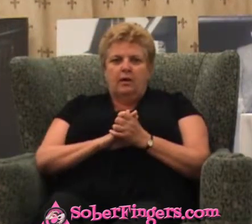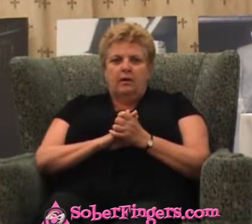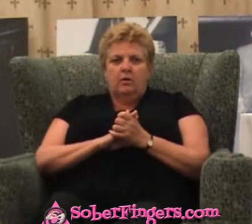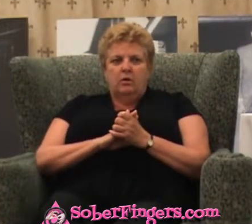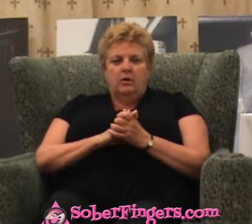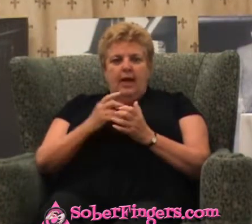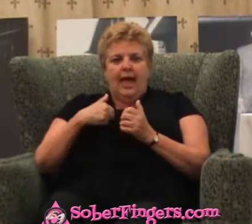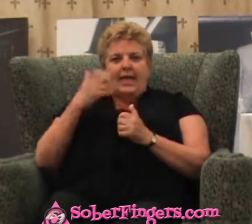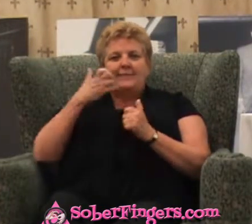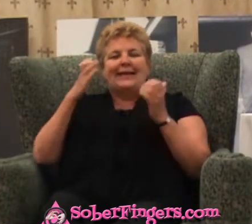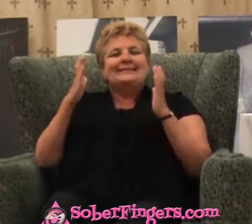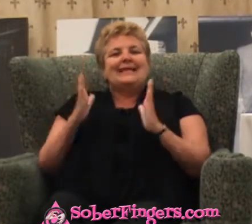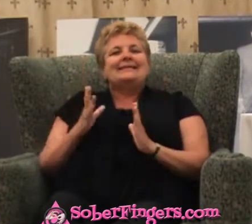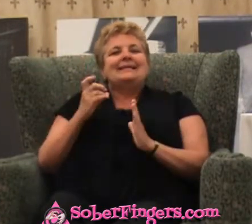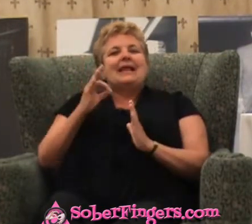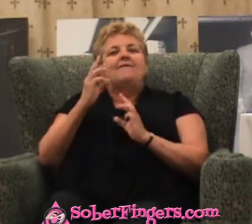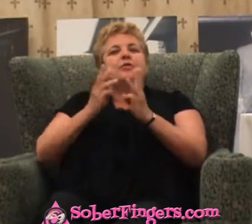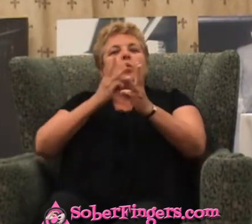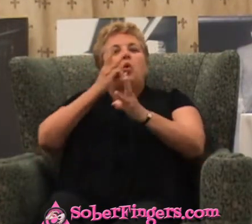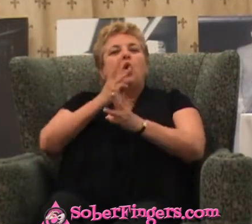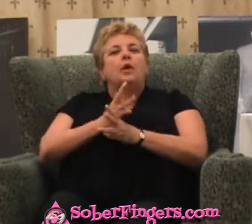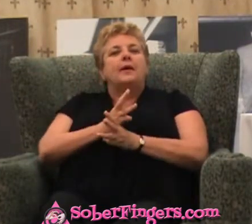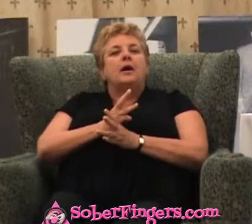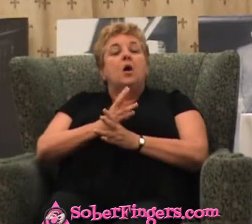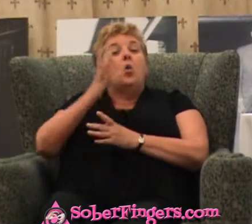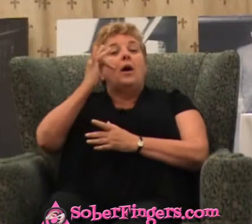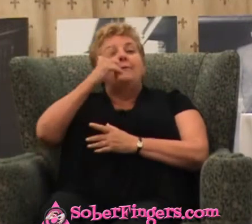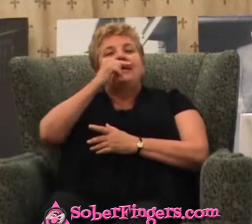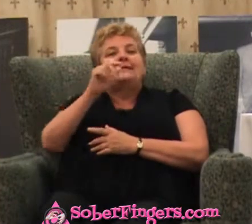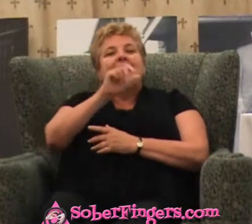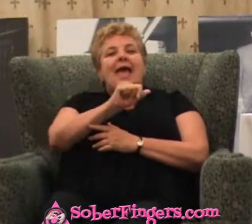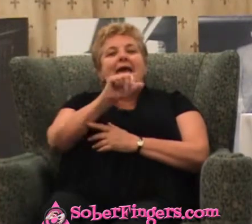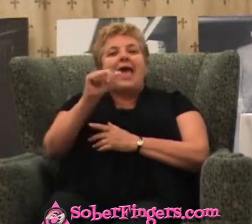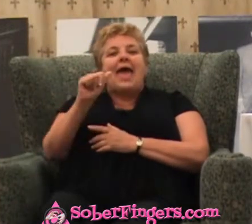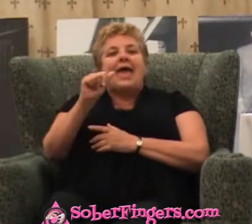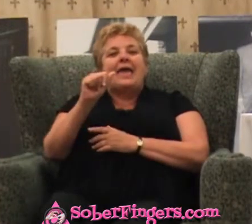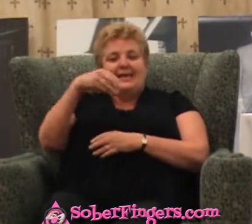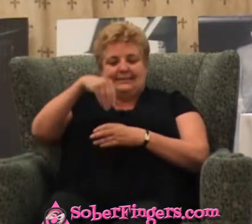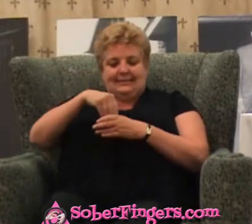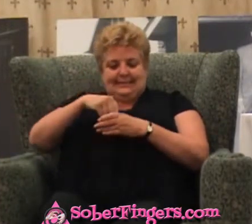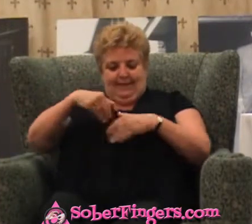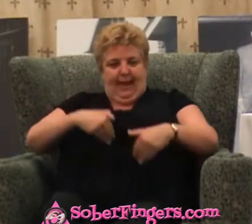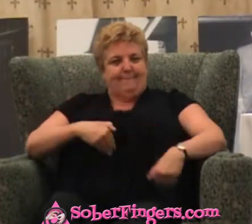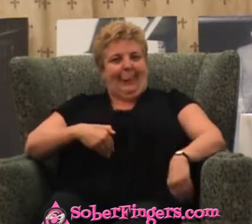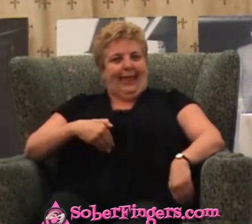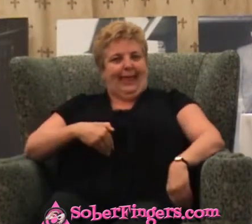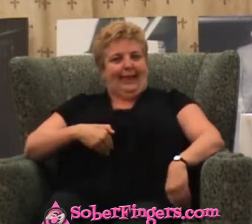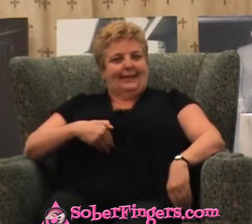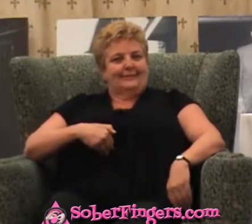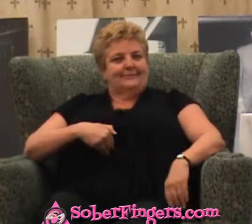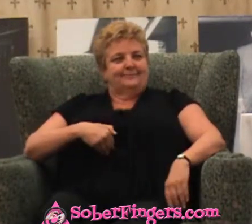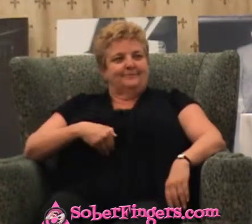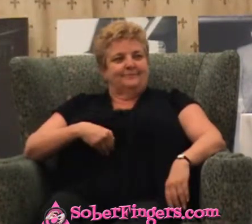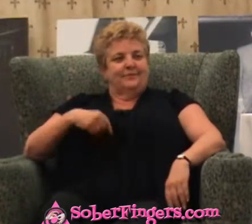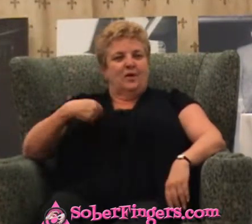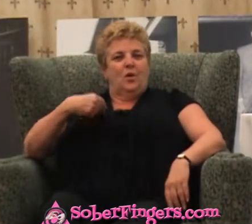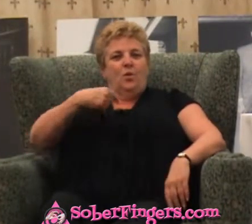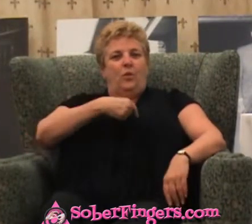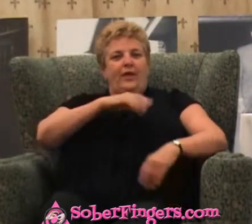world because Alcoholics Anonymous is in my belly. We are all at one, and I